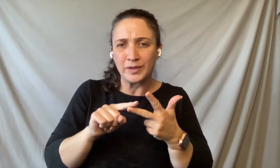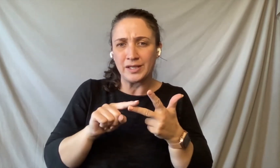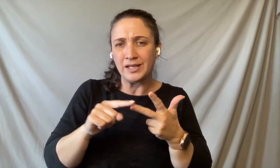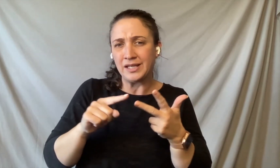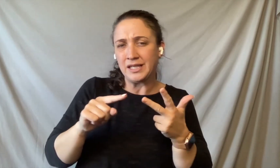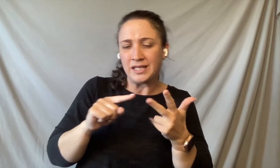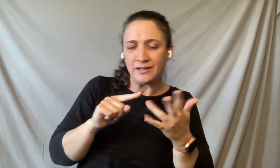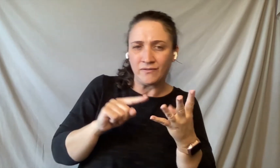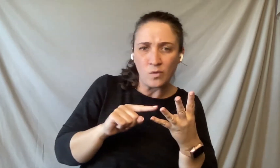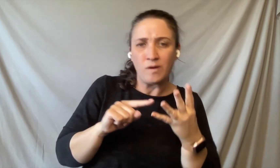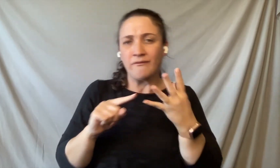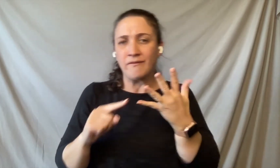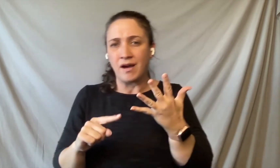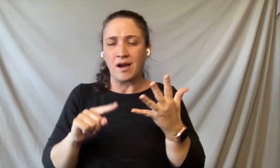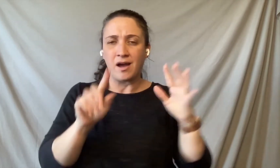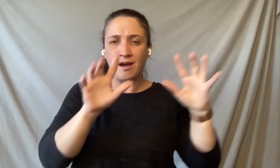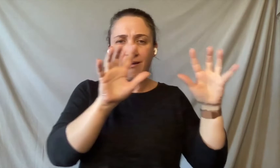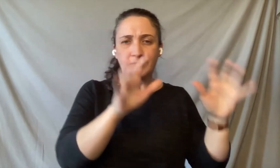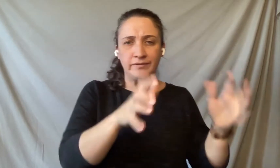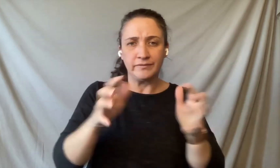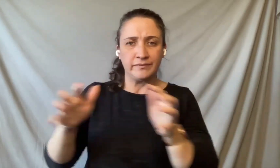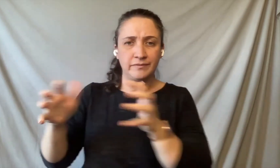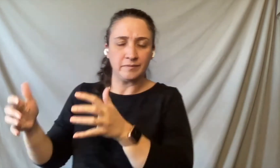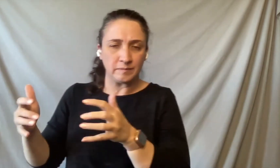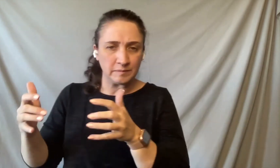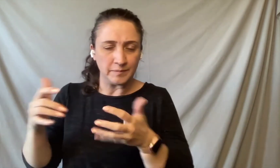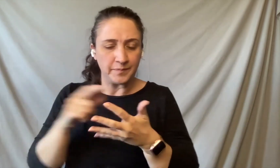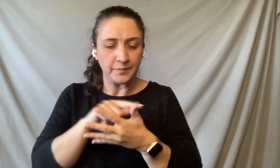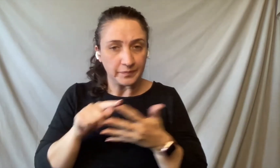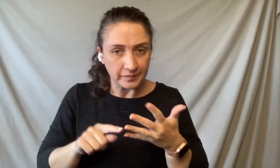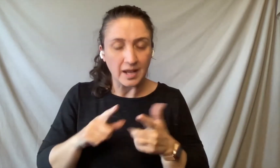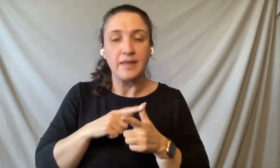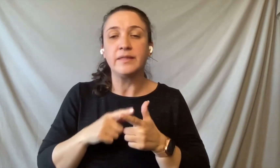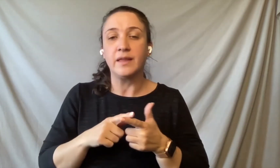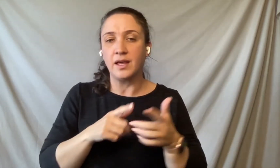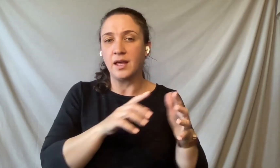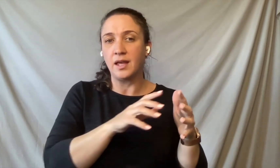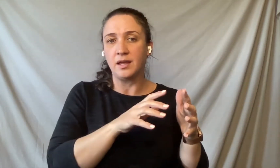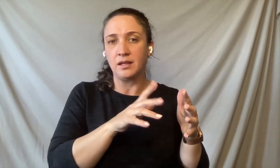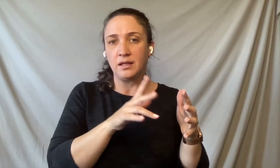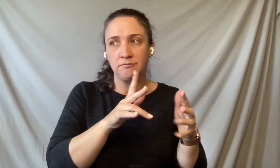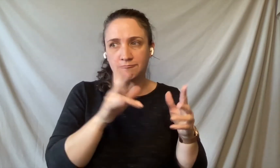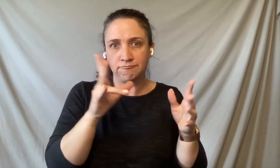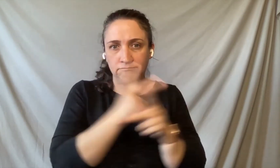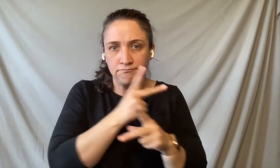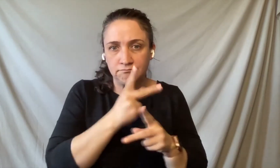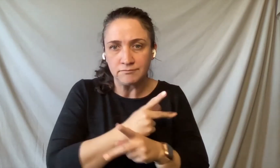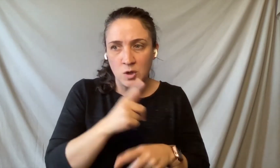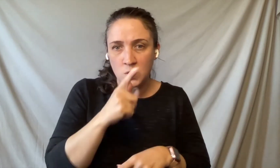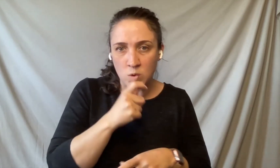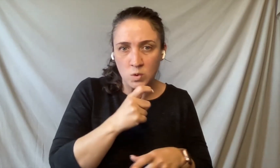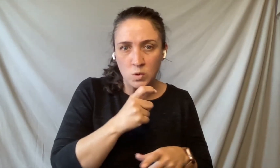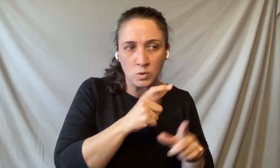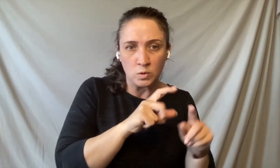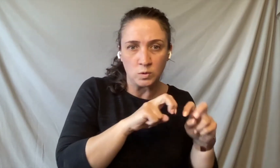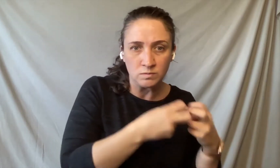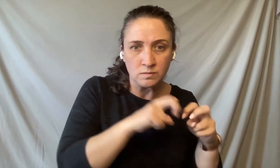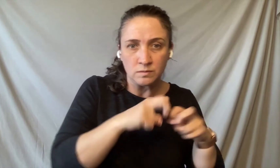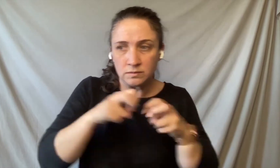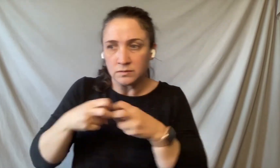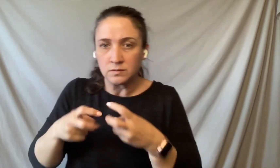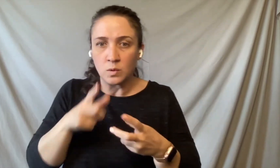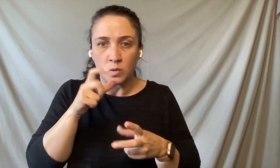on, and breaking then into groups of who will be doing the research, working on